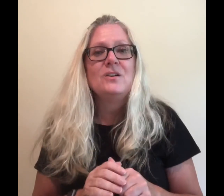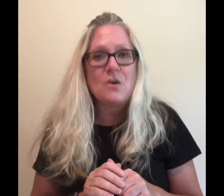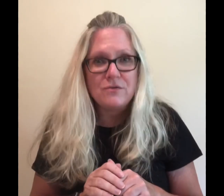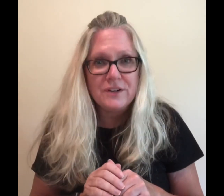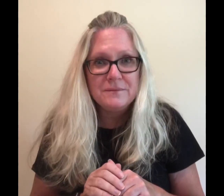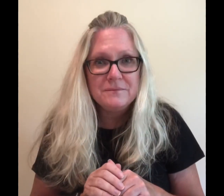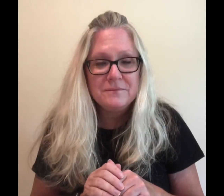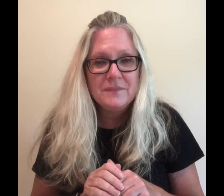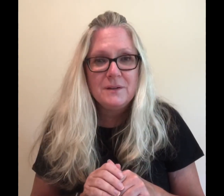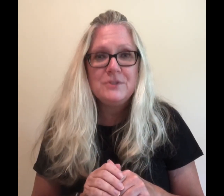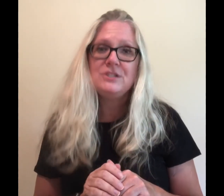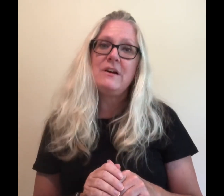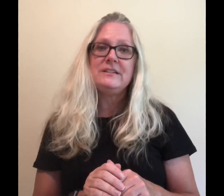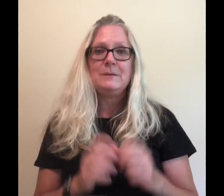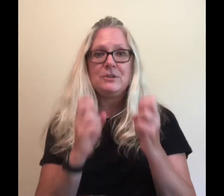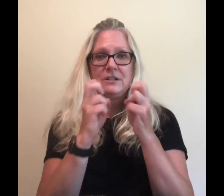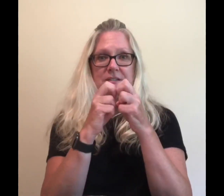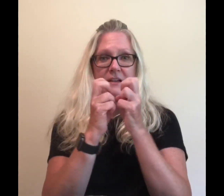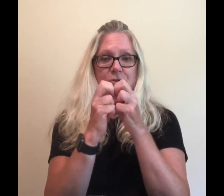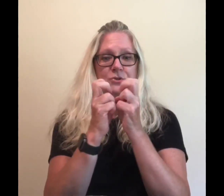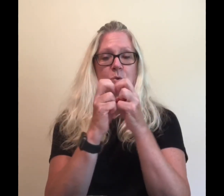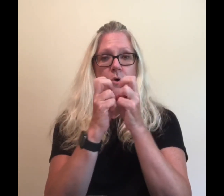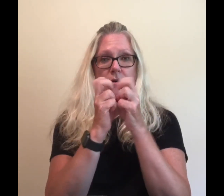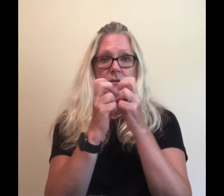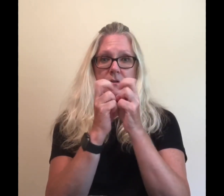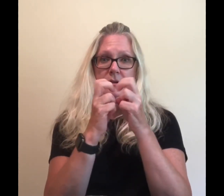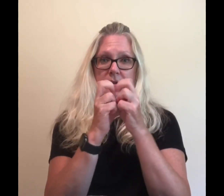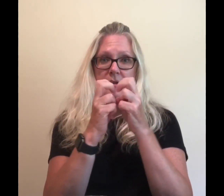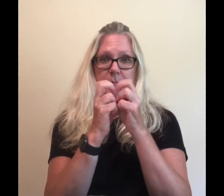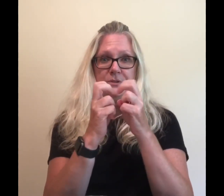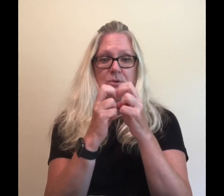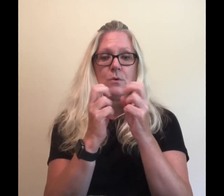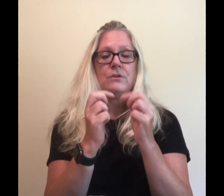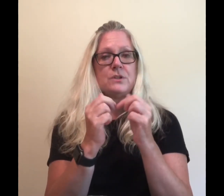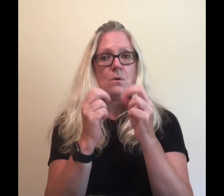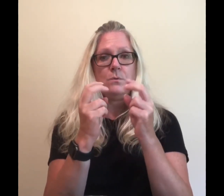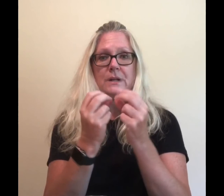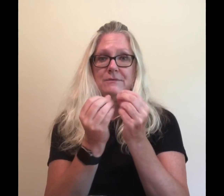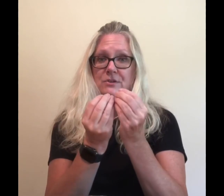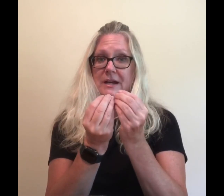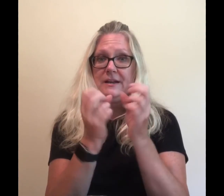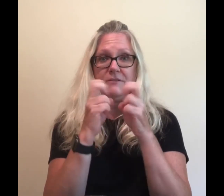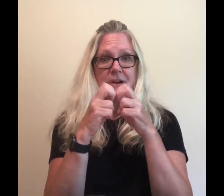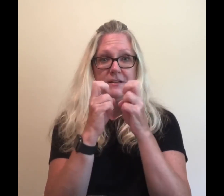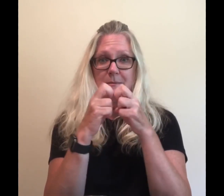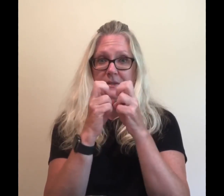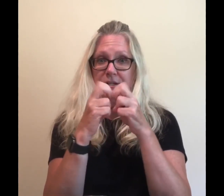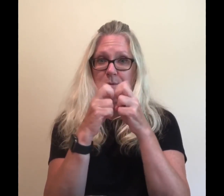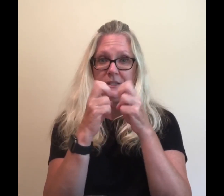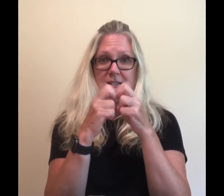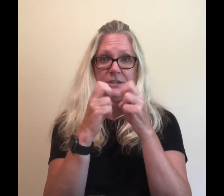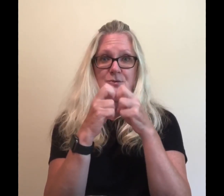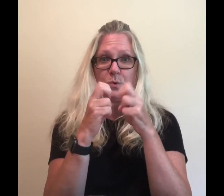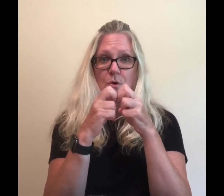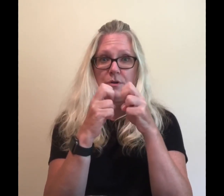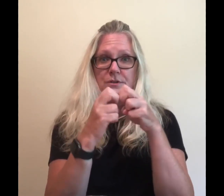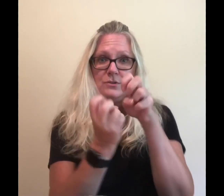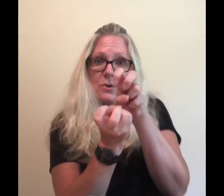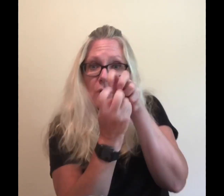Gopher. Which is very similar to the sign for squirrel. But squirrels hold whatever they're eating in front of them and they do it like this, squirrel. So